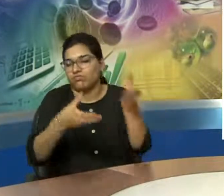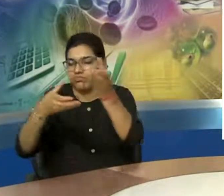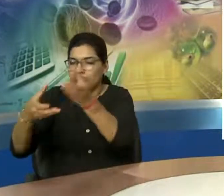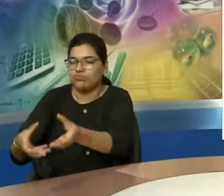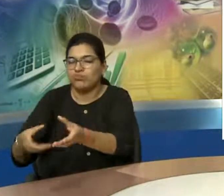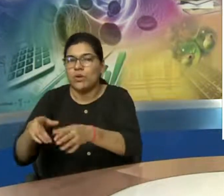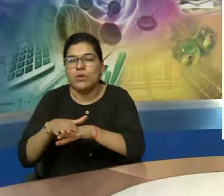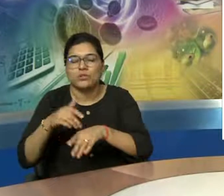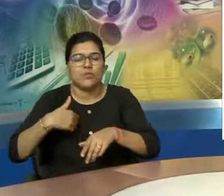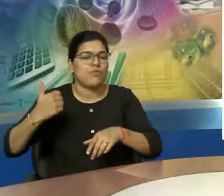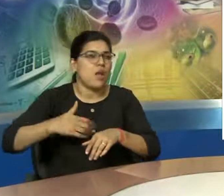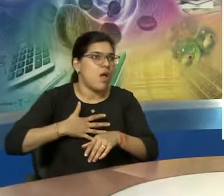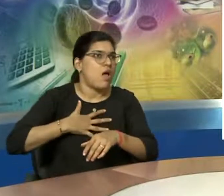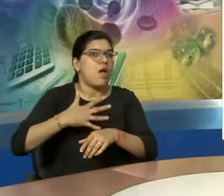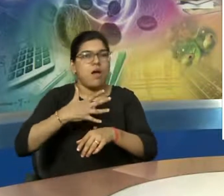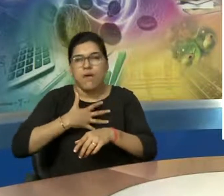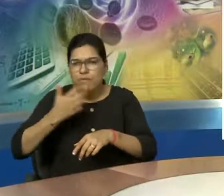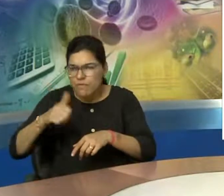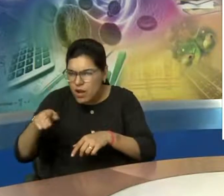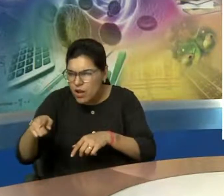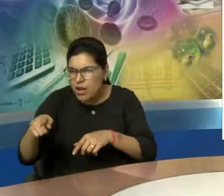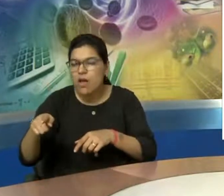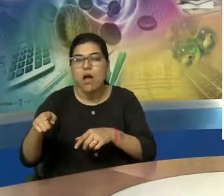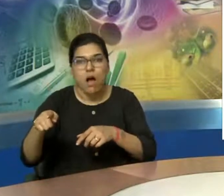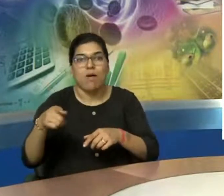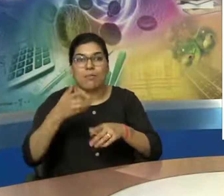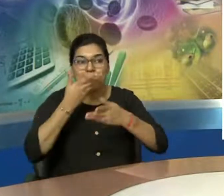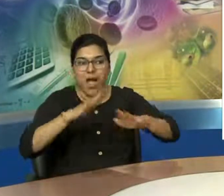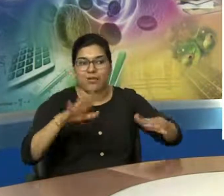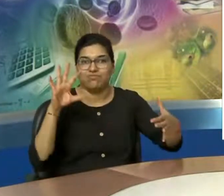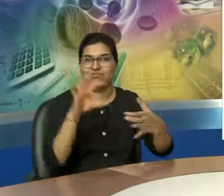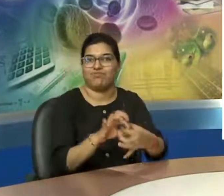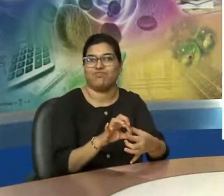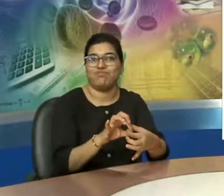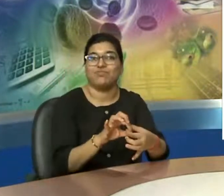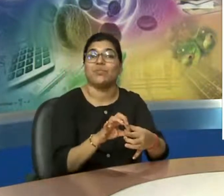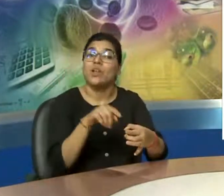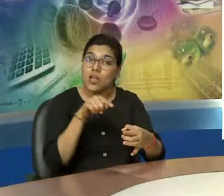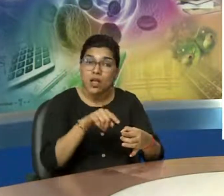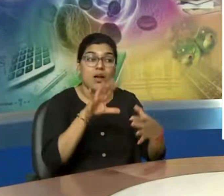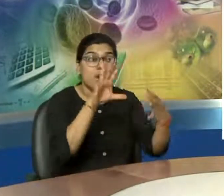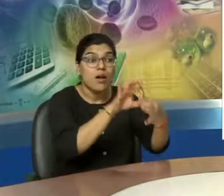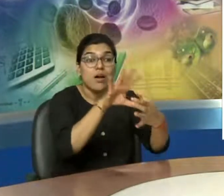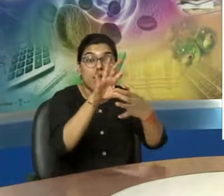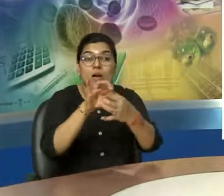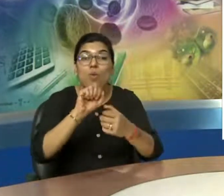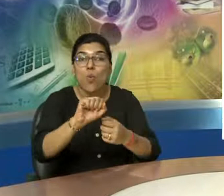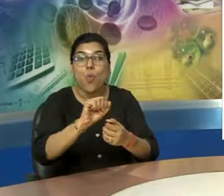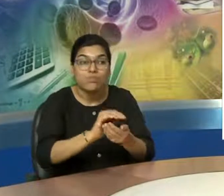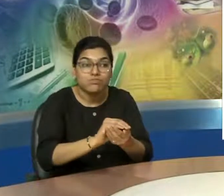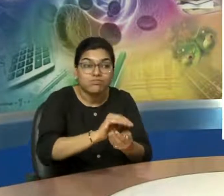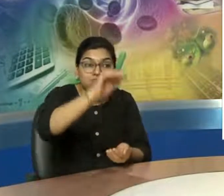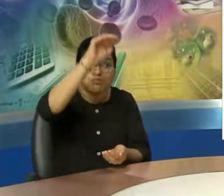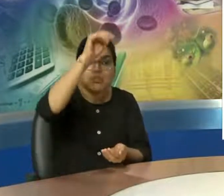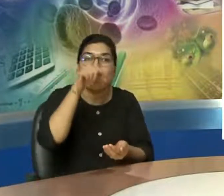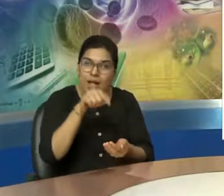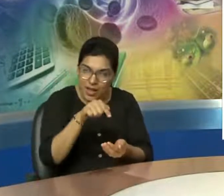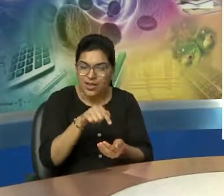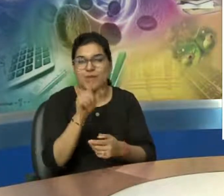And similarly, there is adaptation with the natural environment of the